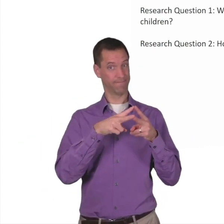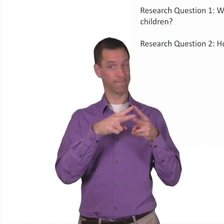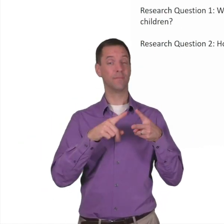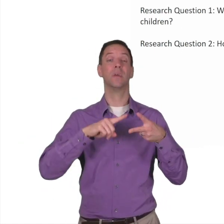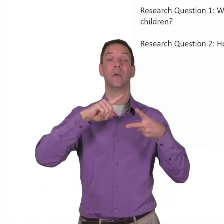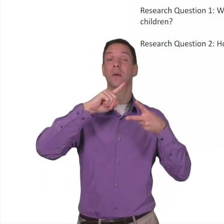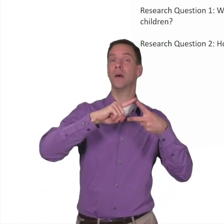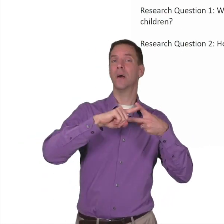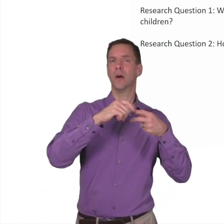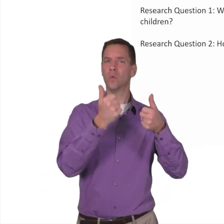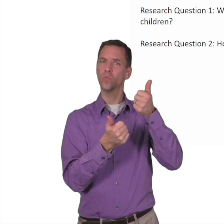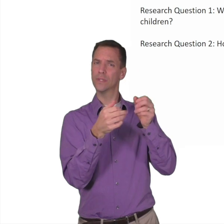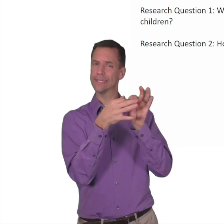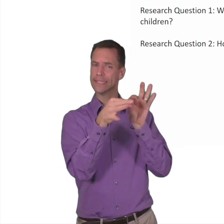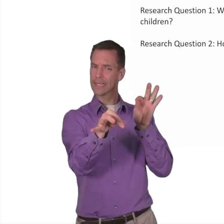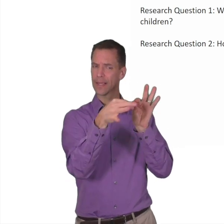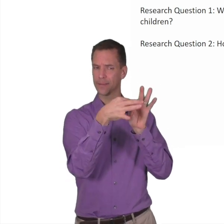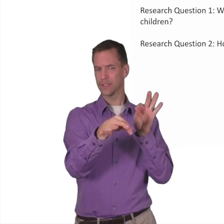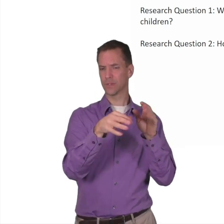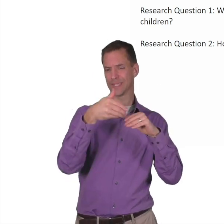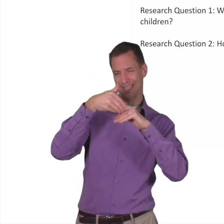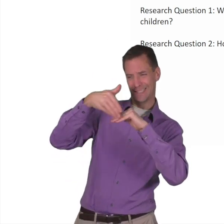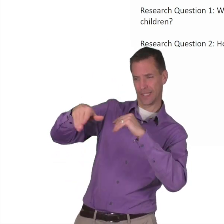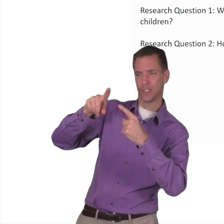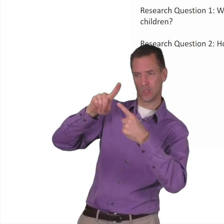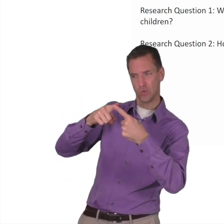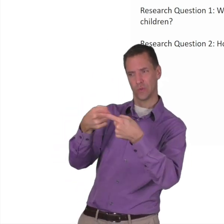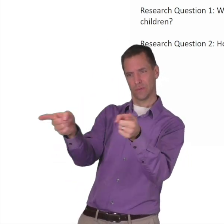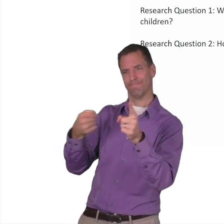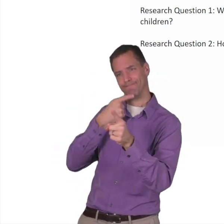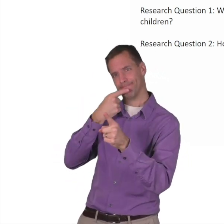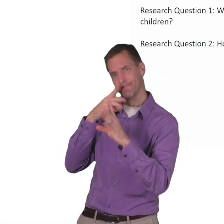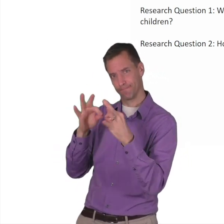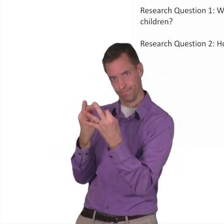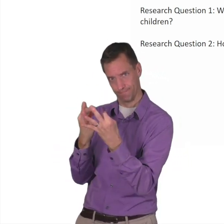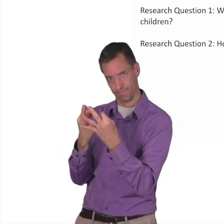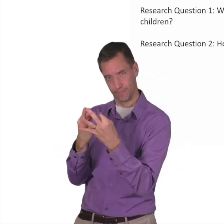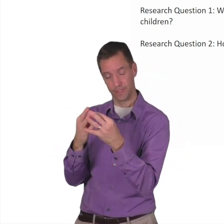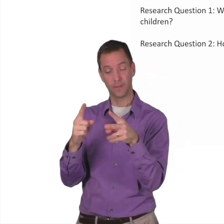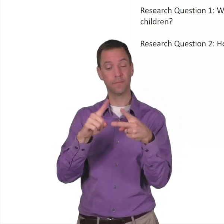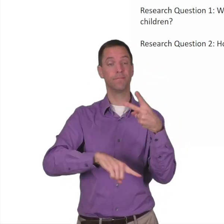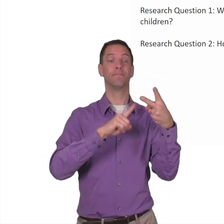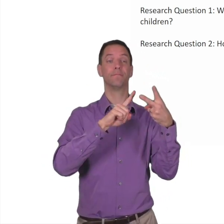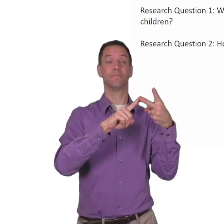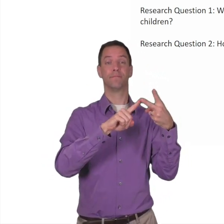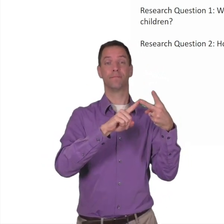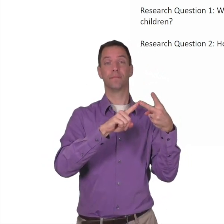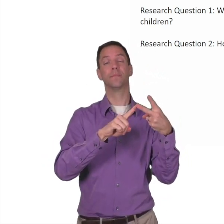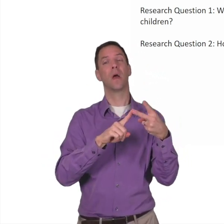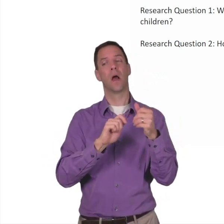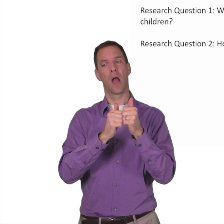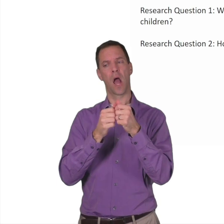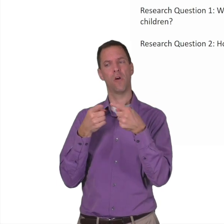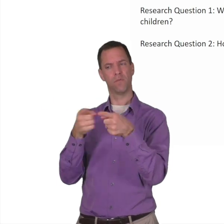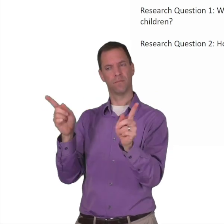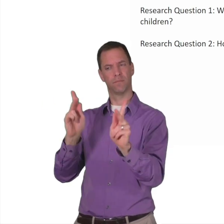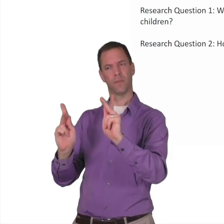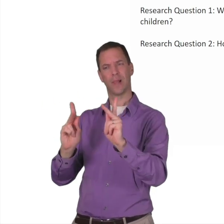There were two things that we wanted to know. First, what kinds of messages are actually being sent to hearing families with deaf